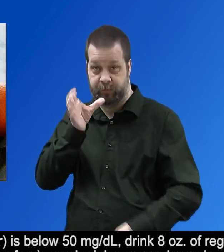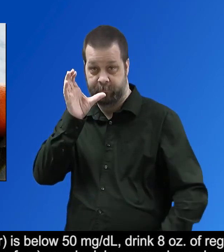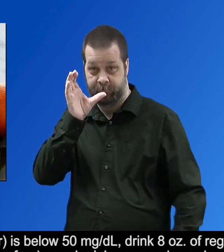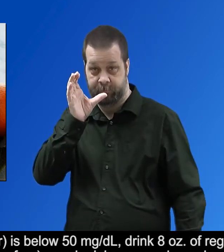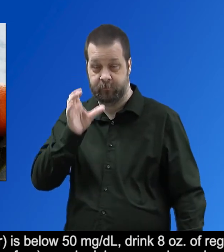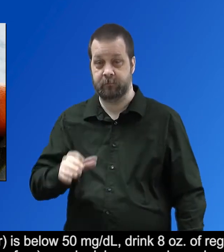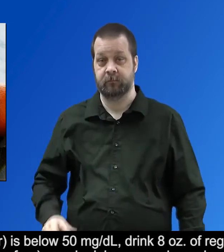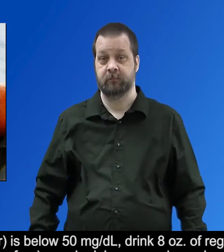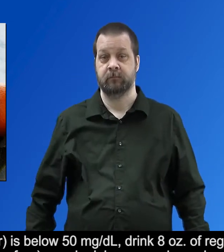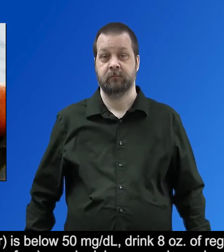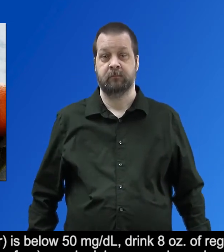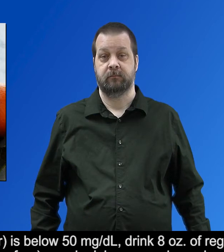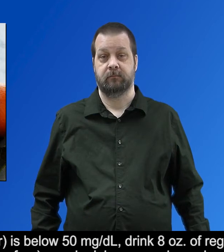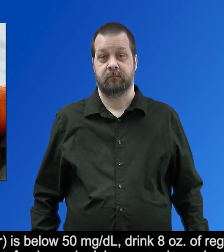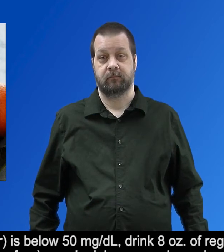or regular soda.